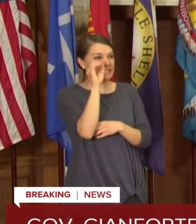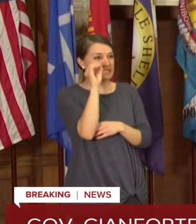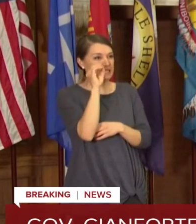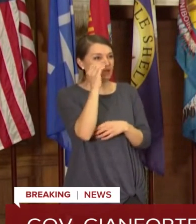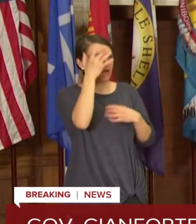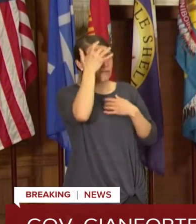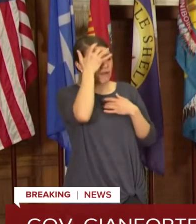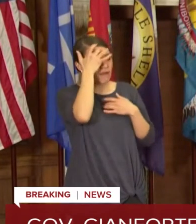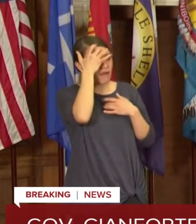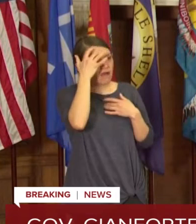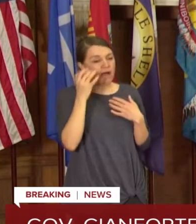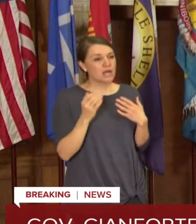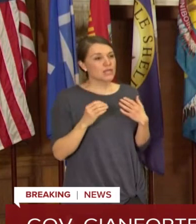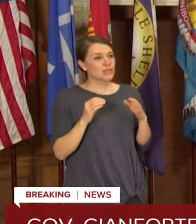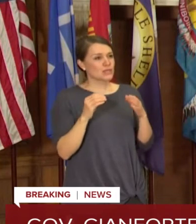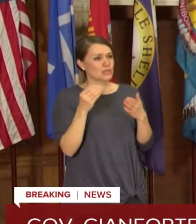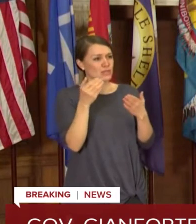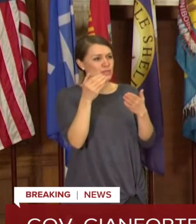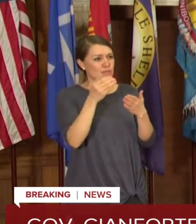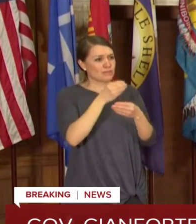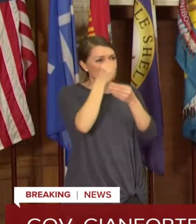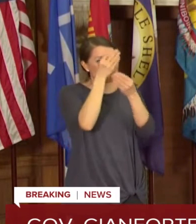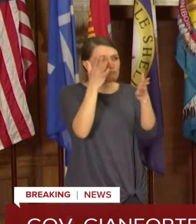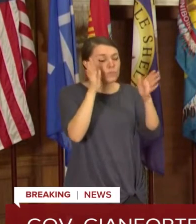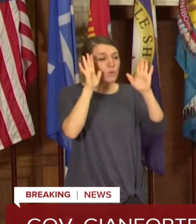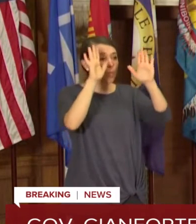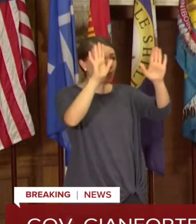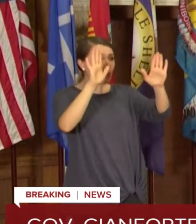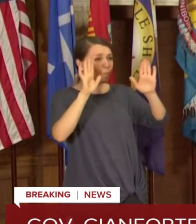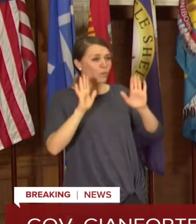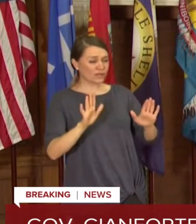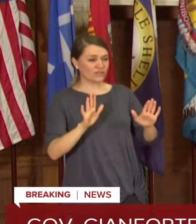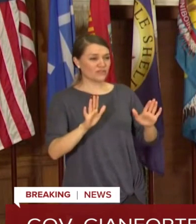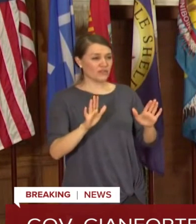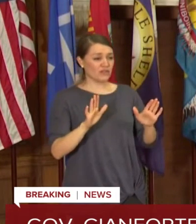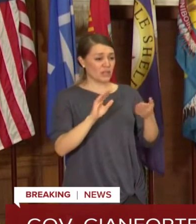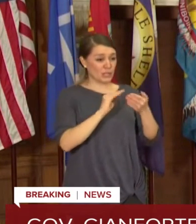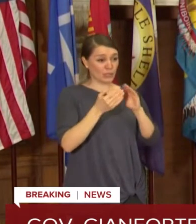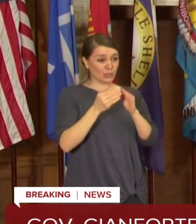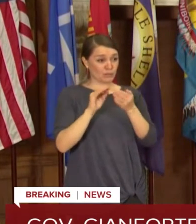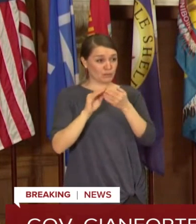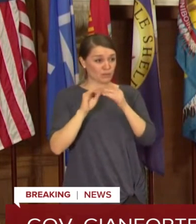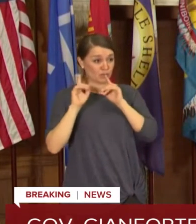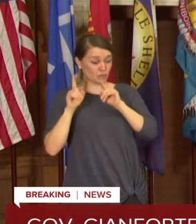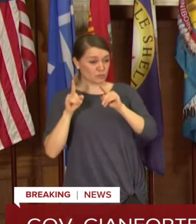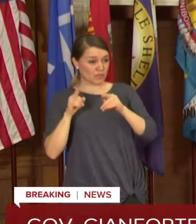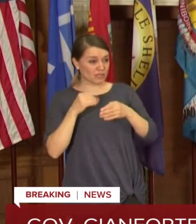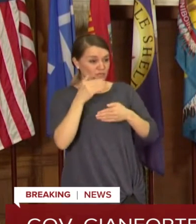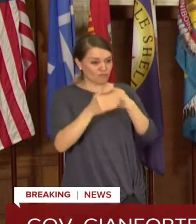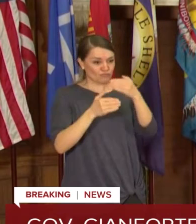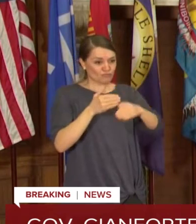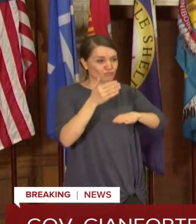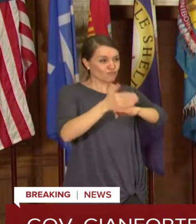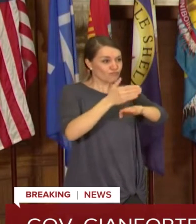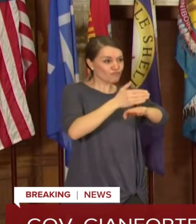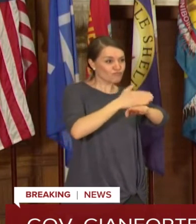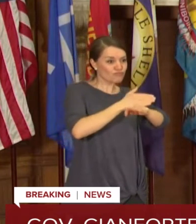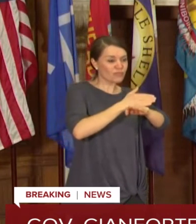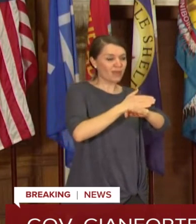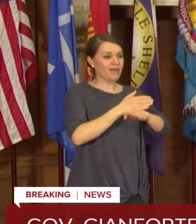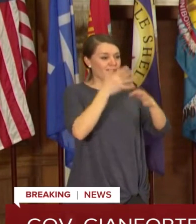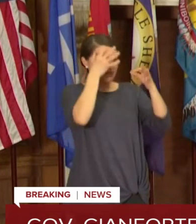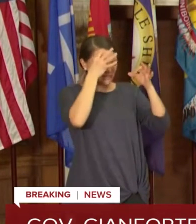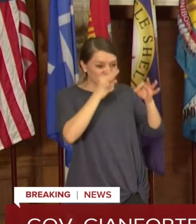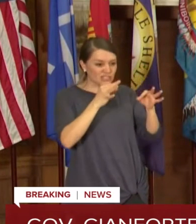great news. Communities are responding to the progress that is being made and making the right decisions for their